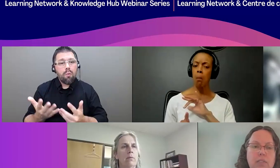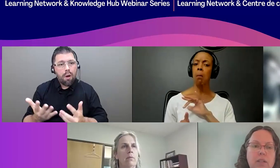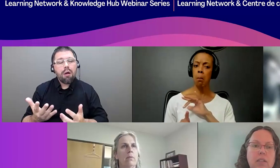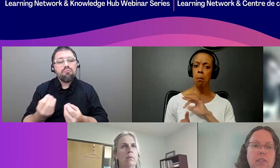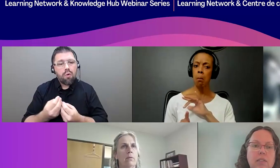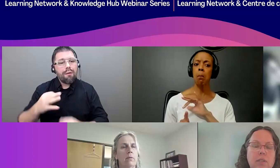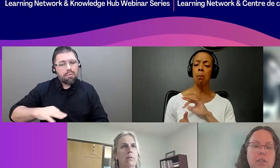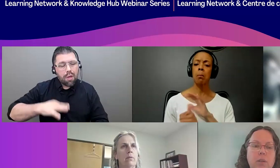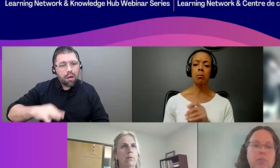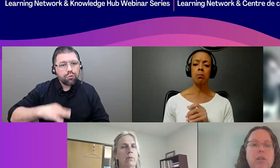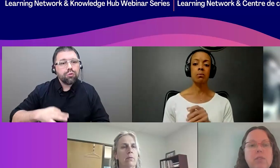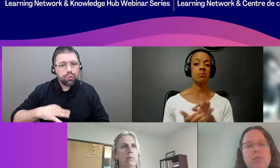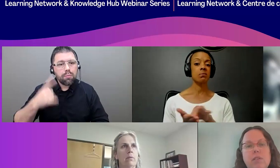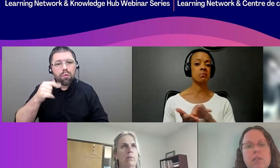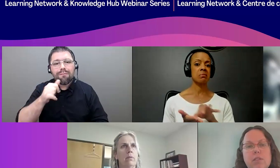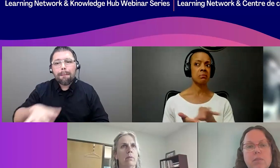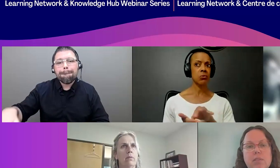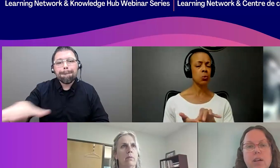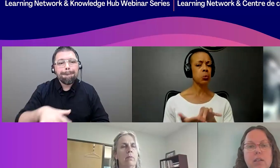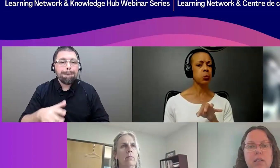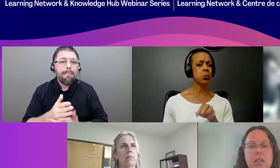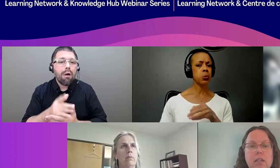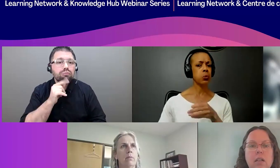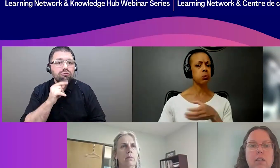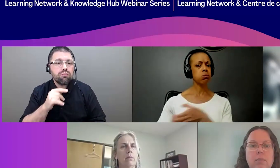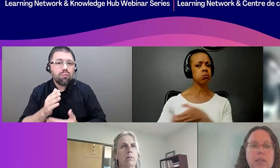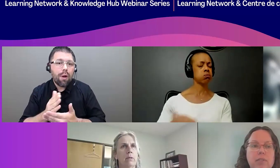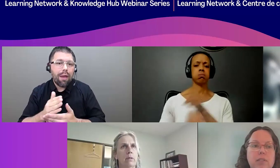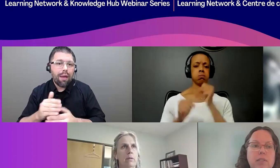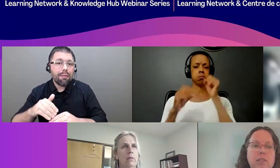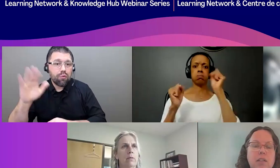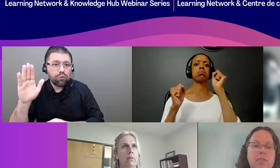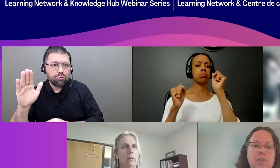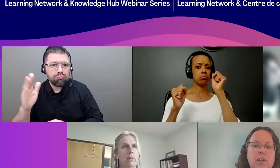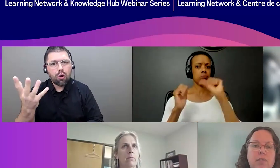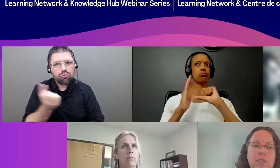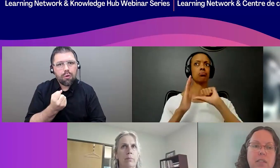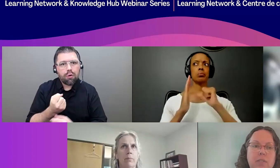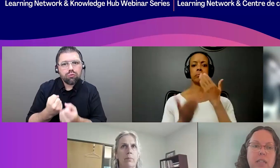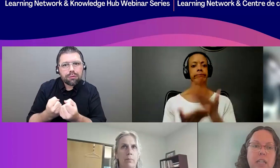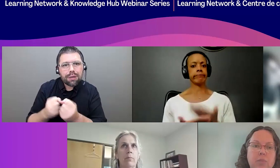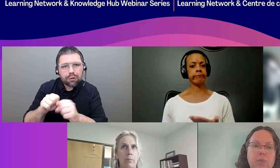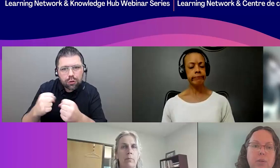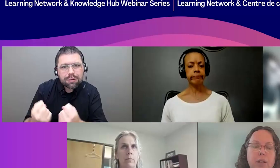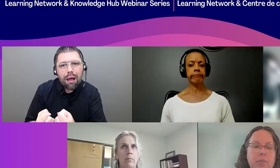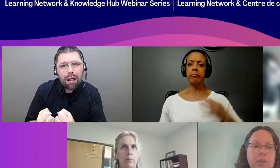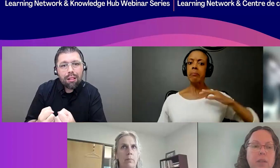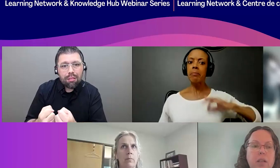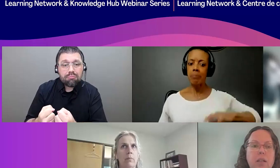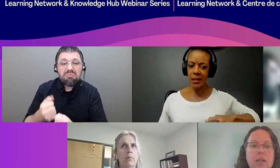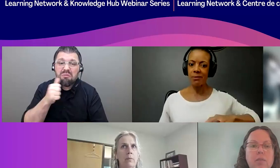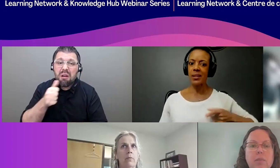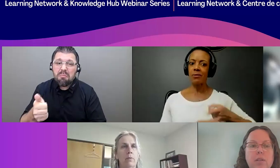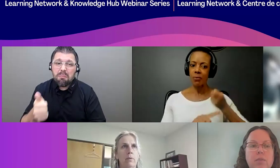the qualitative findings, they're really quite powerful in terms of highlighting the benefits of receiving the AIM